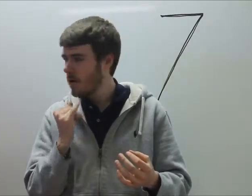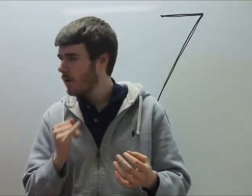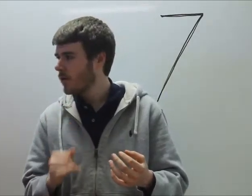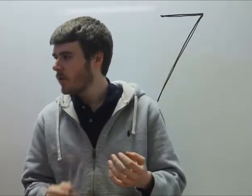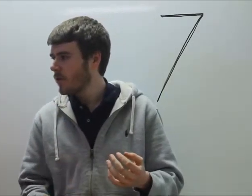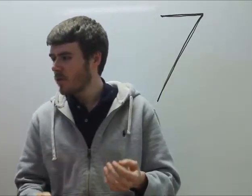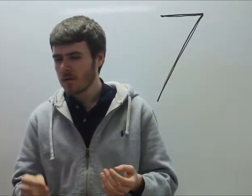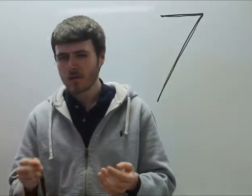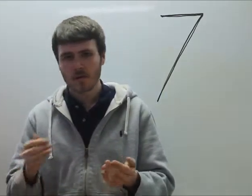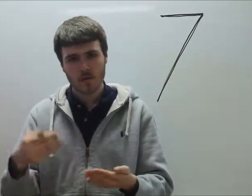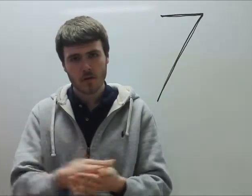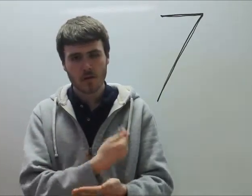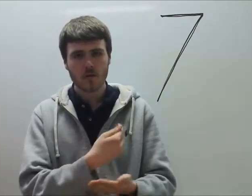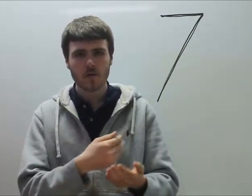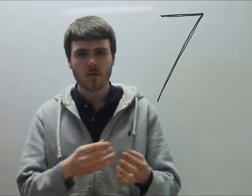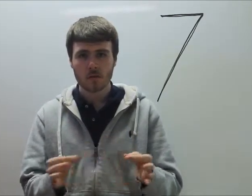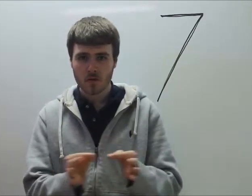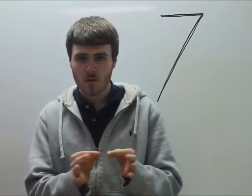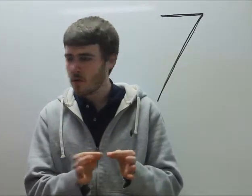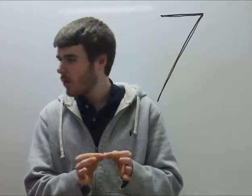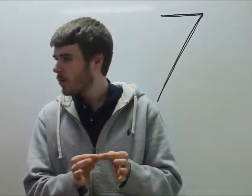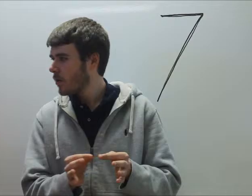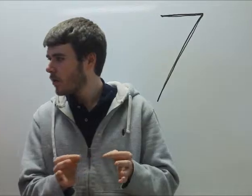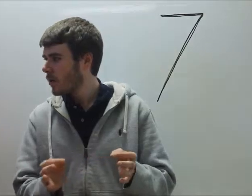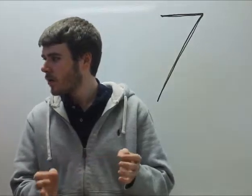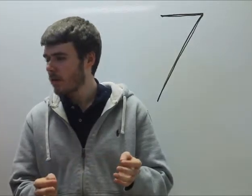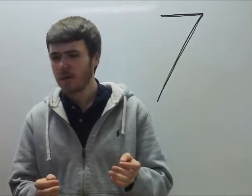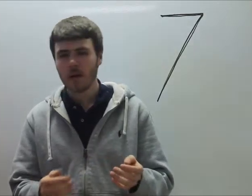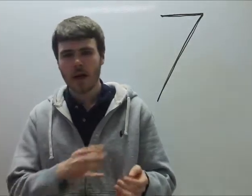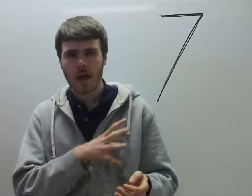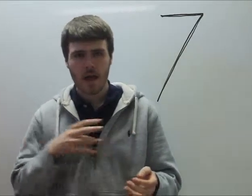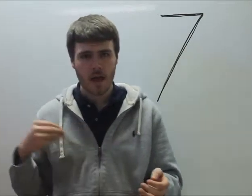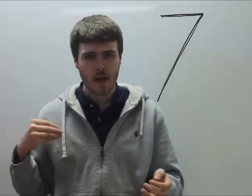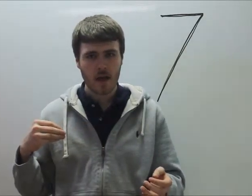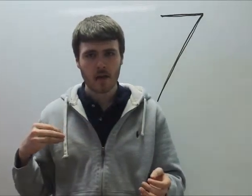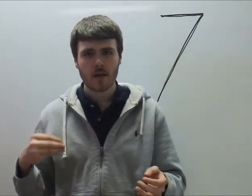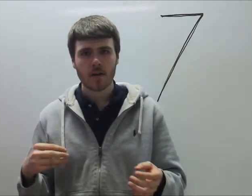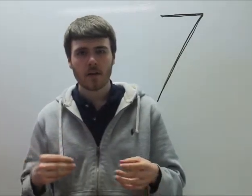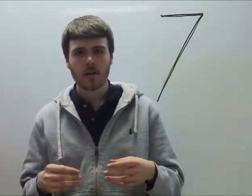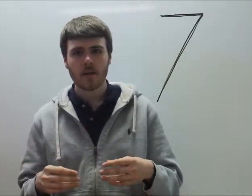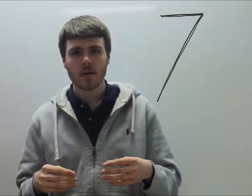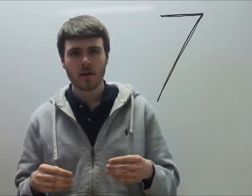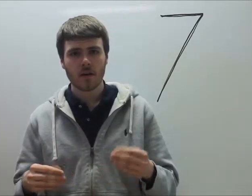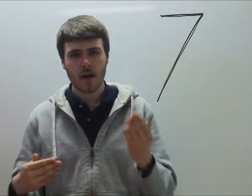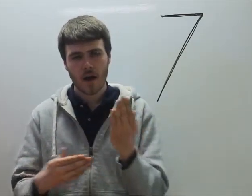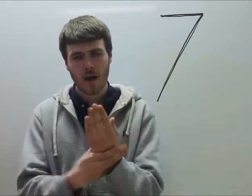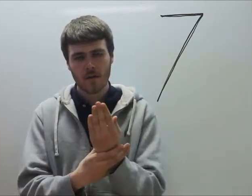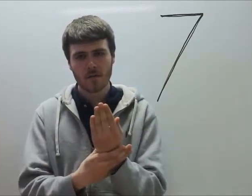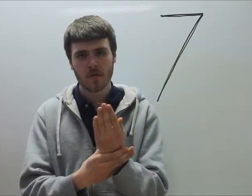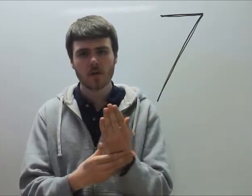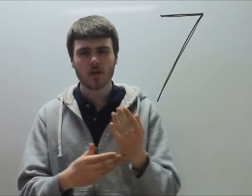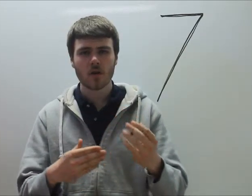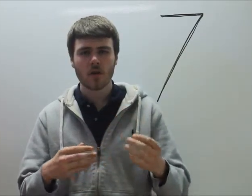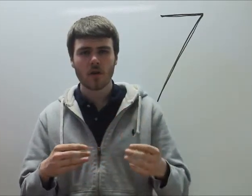if the new score and average